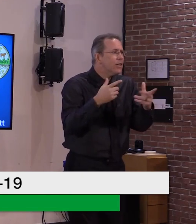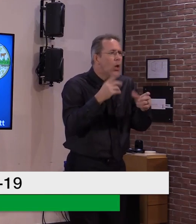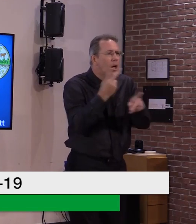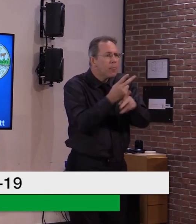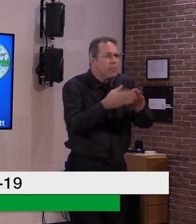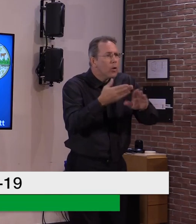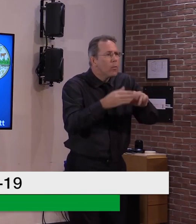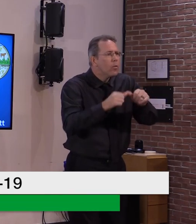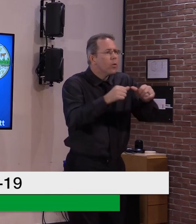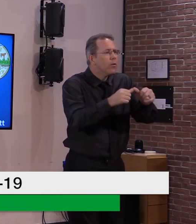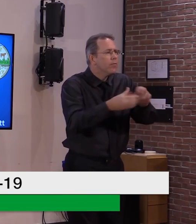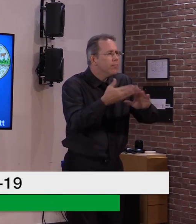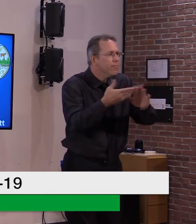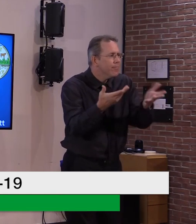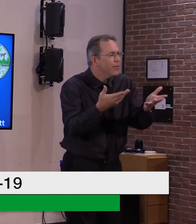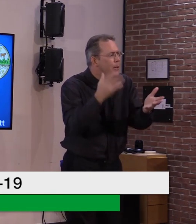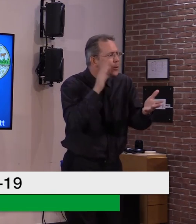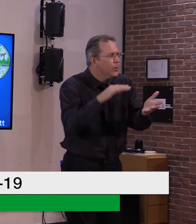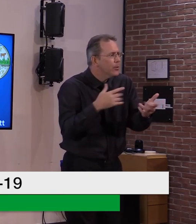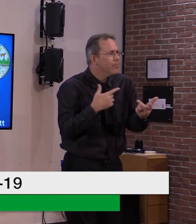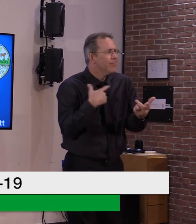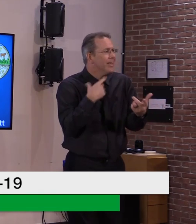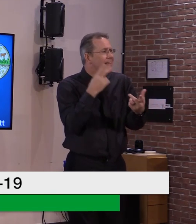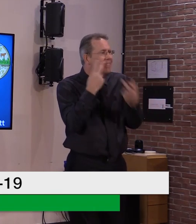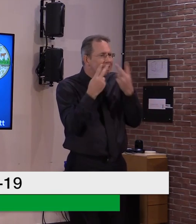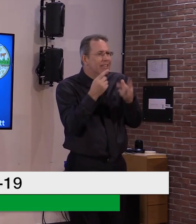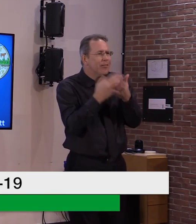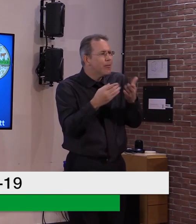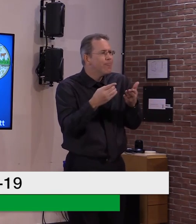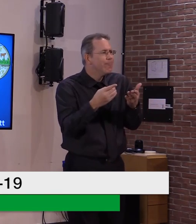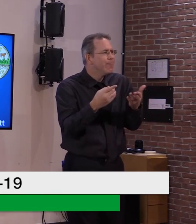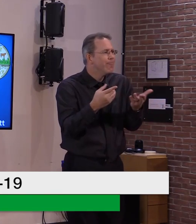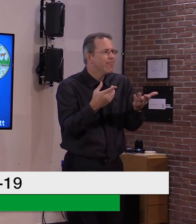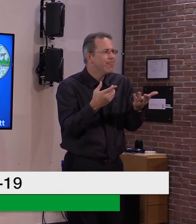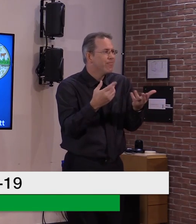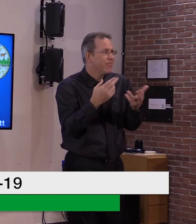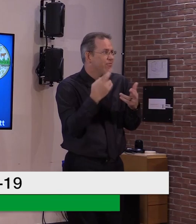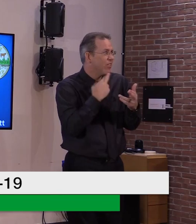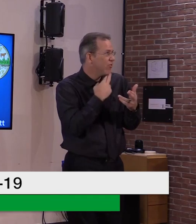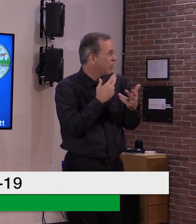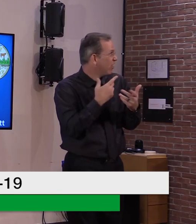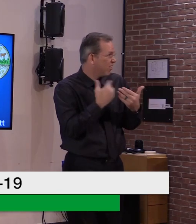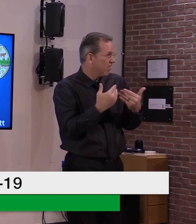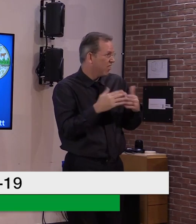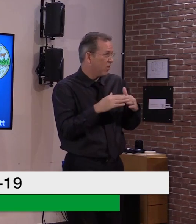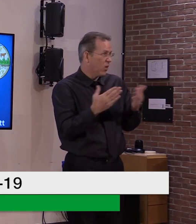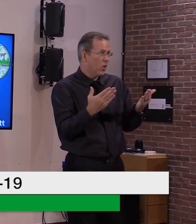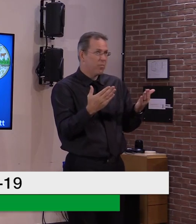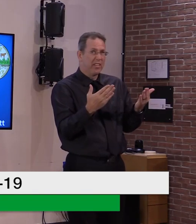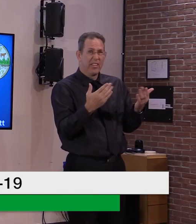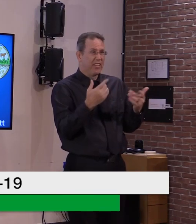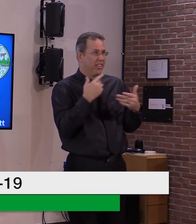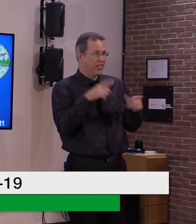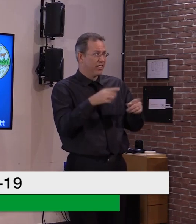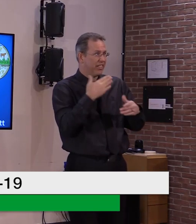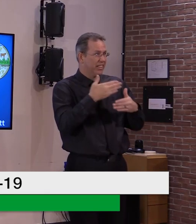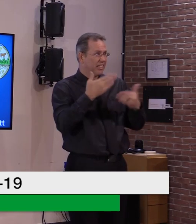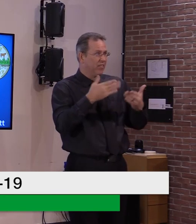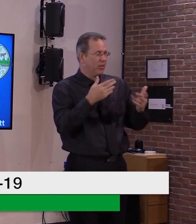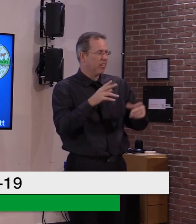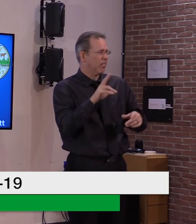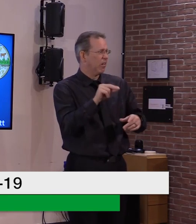making the decision that it's just not worth staying open at this point in time i'm i'm taking uh